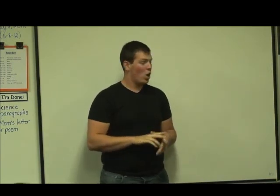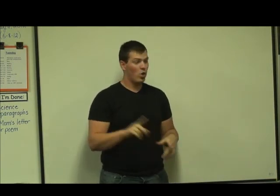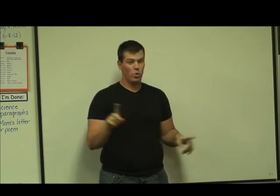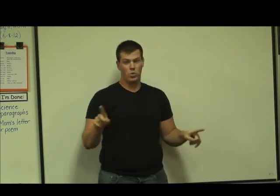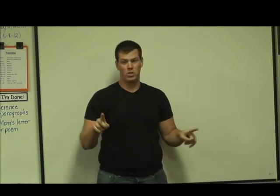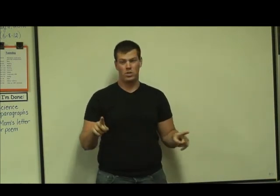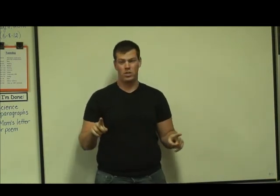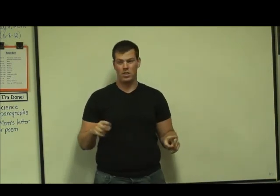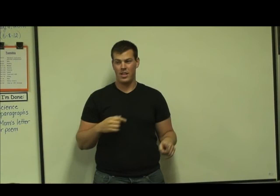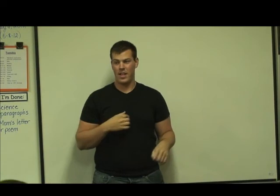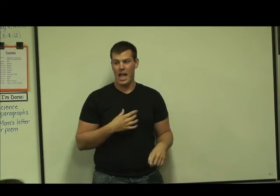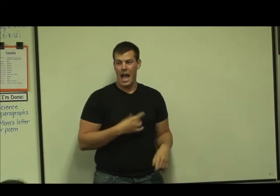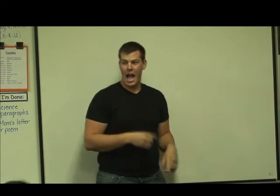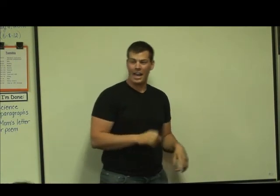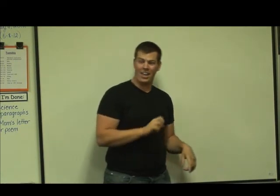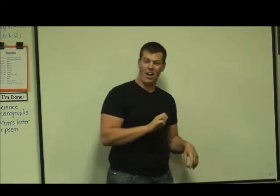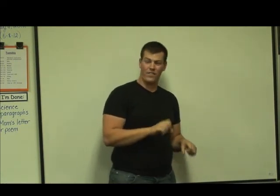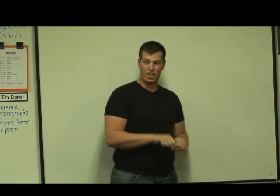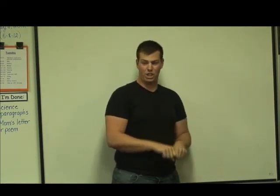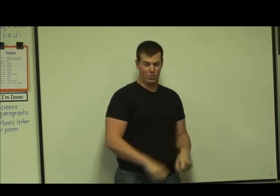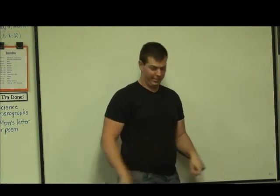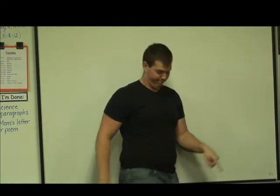Oh. I'm a copy shoot.